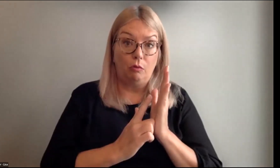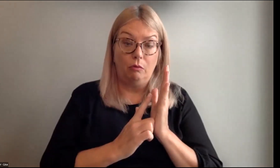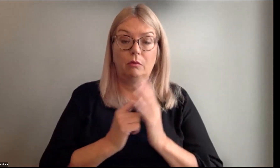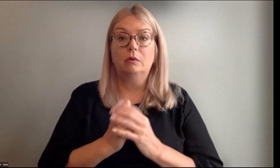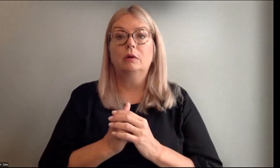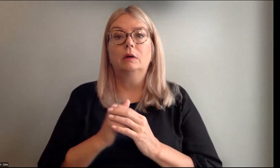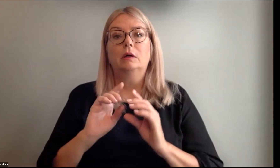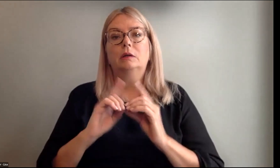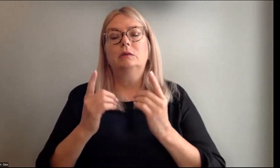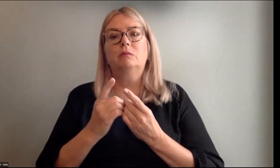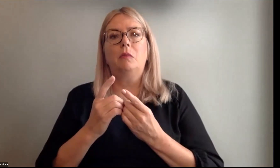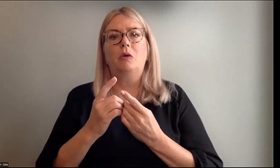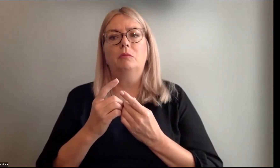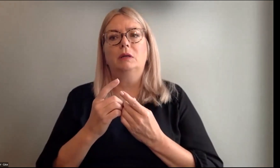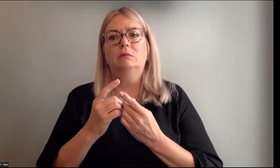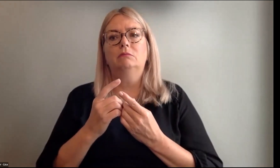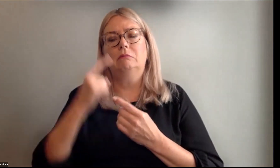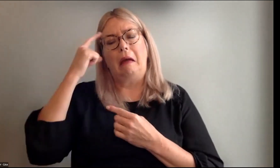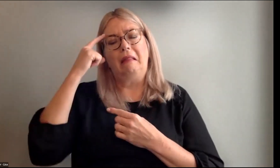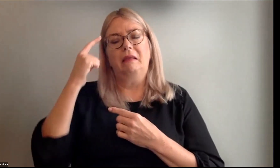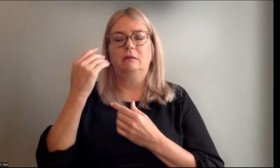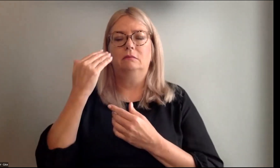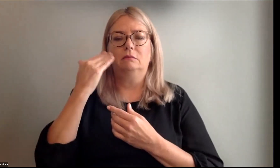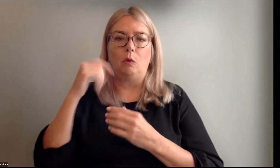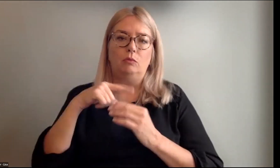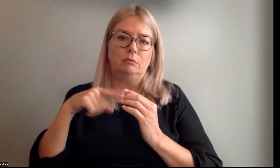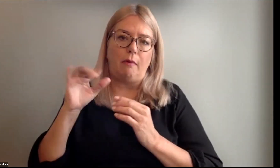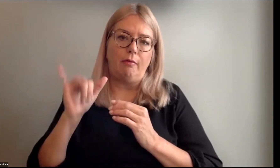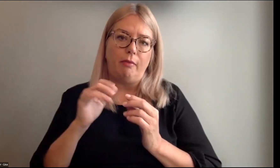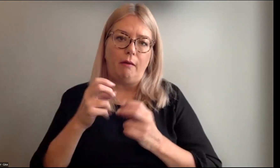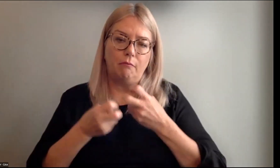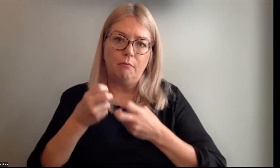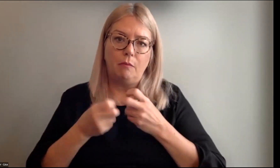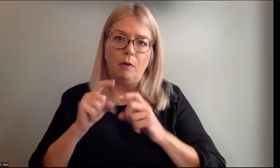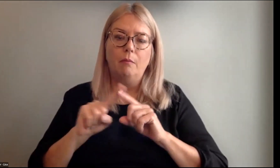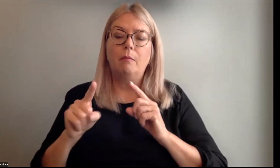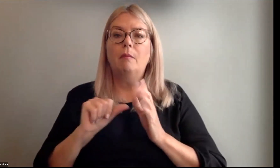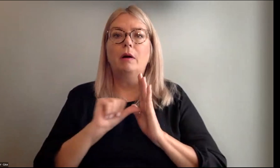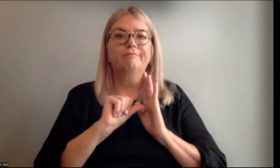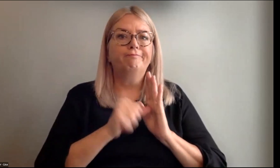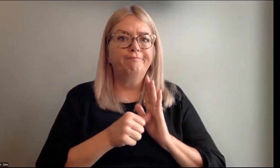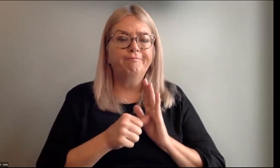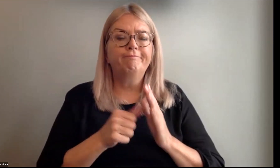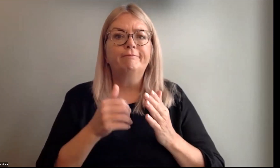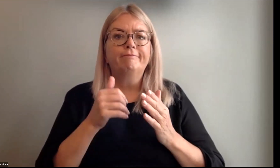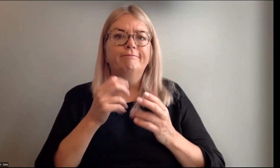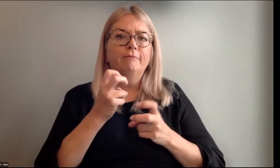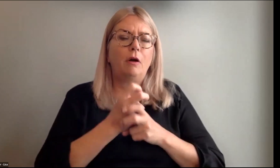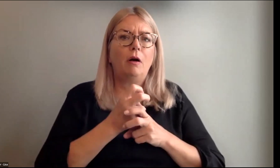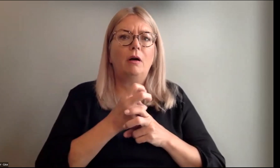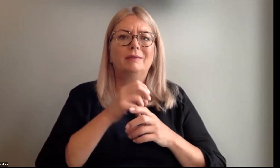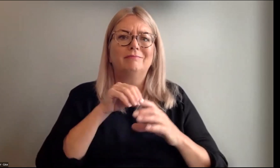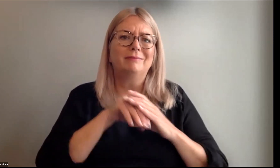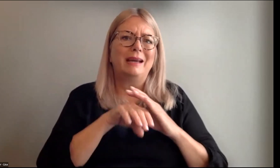is aware of that issue. But to reinforce that difficulty accessing assistance, I think Katie